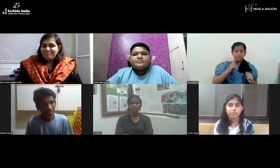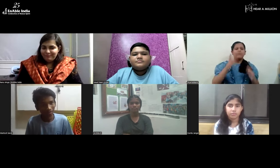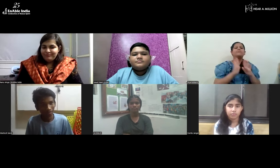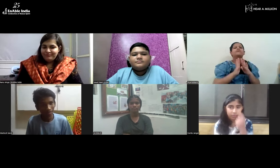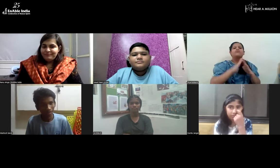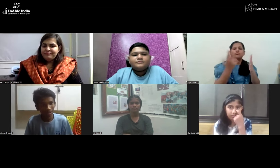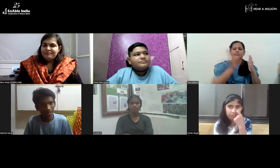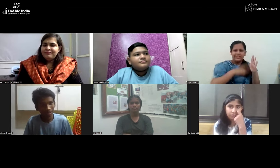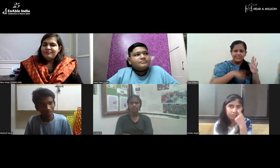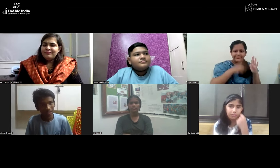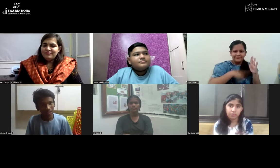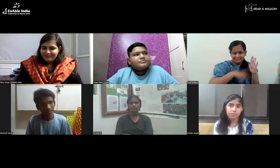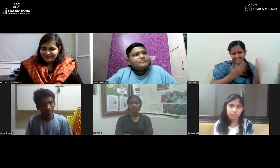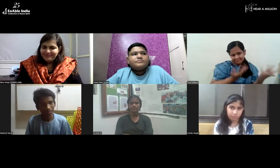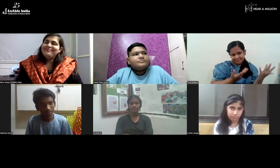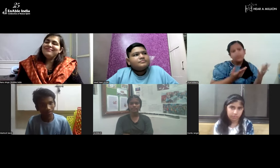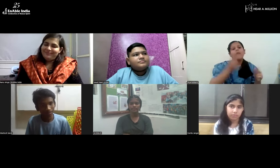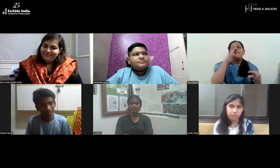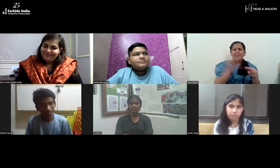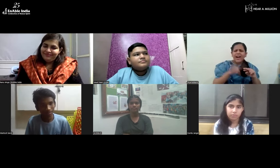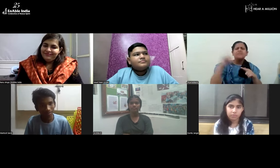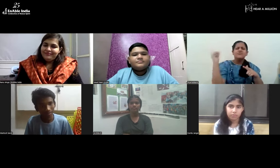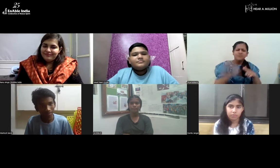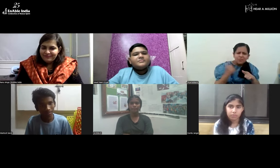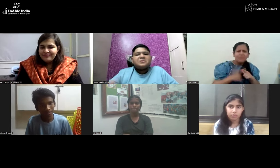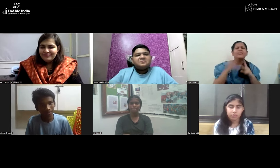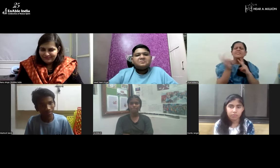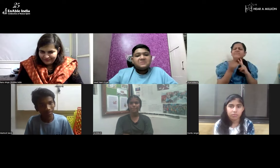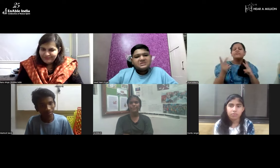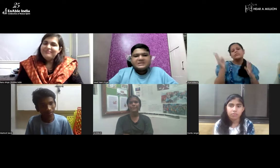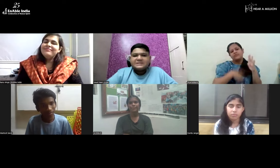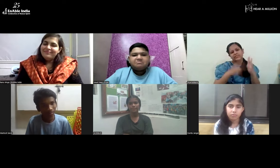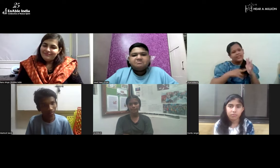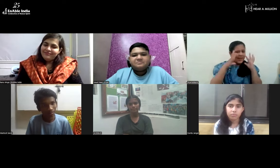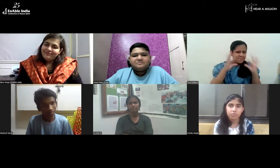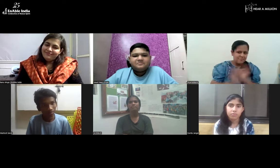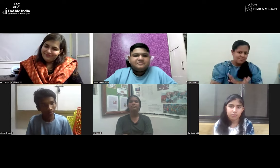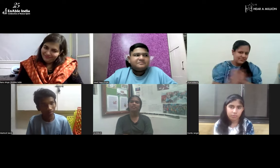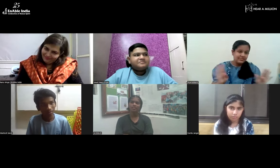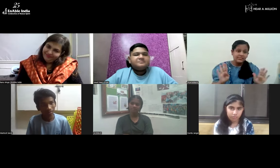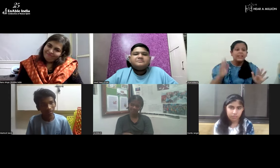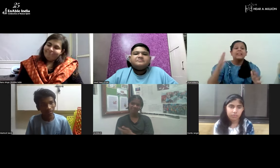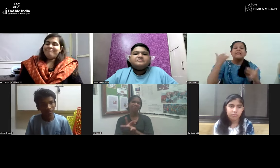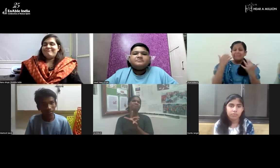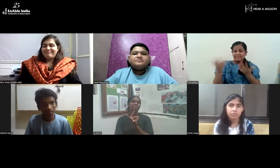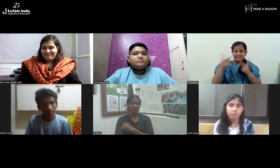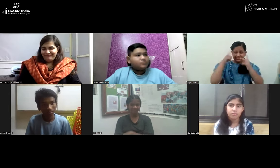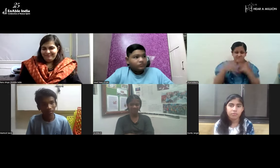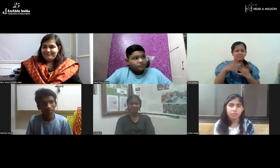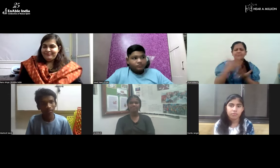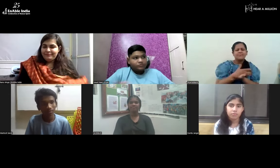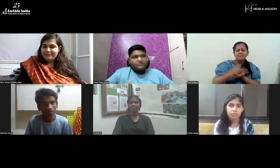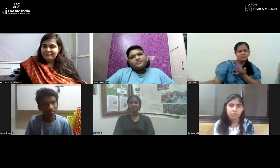academics. So, can reading help in reducing the stress? Is that possible? How? Who would want to answer? Let